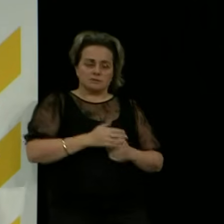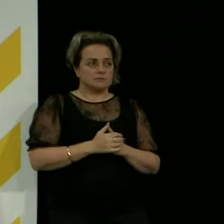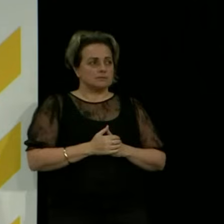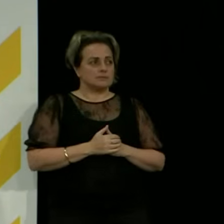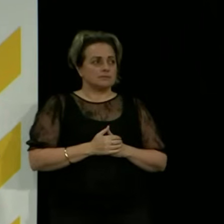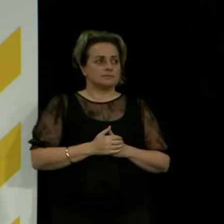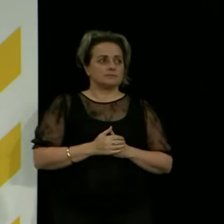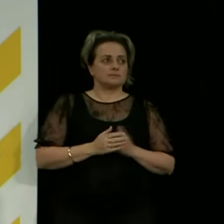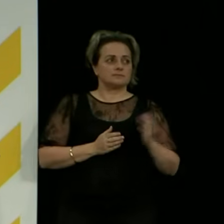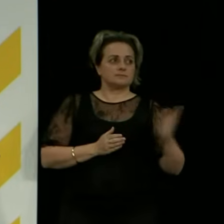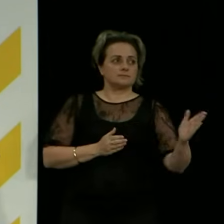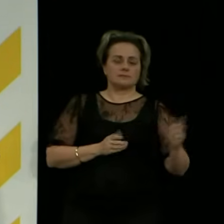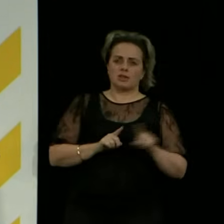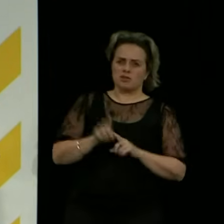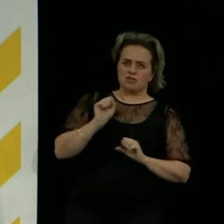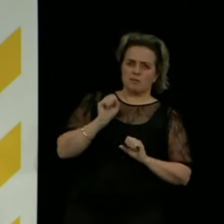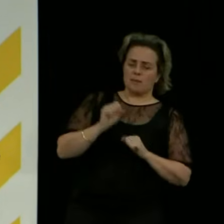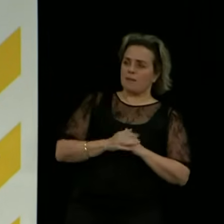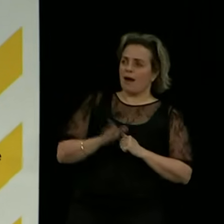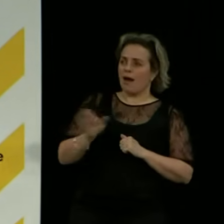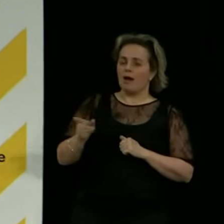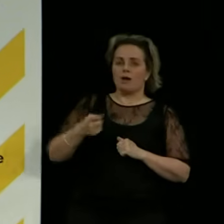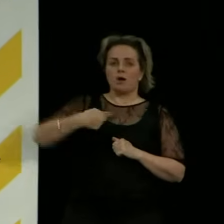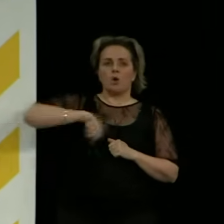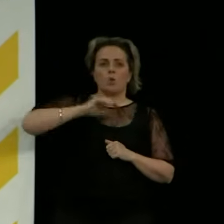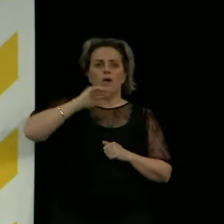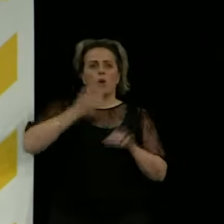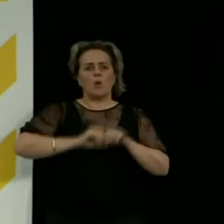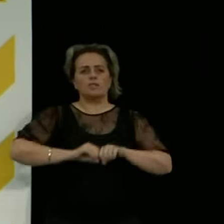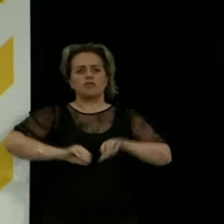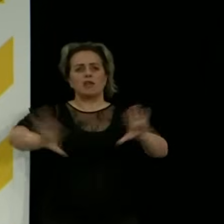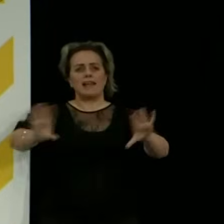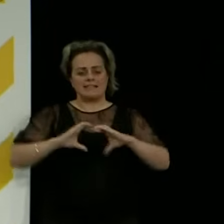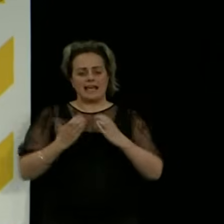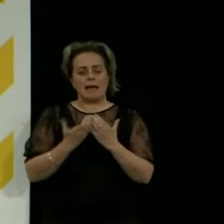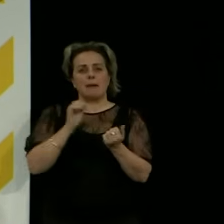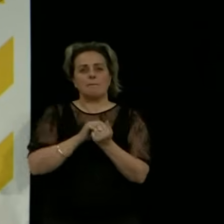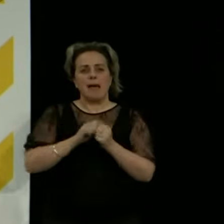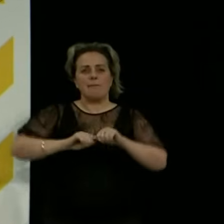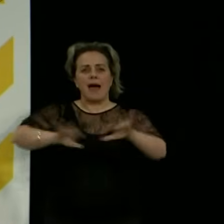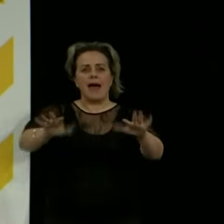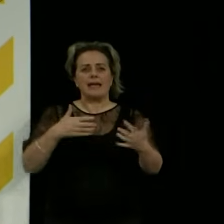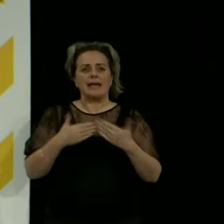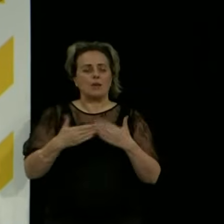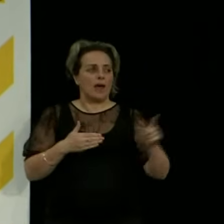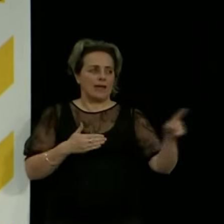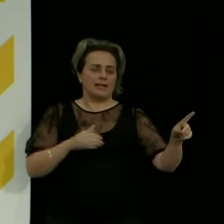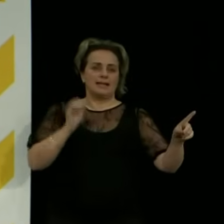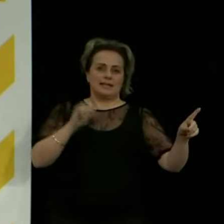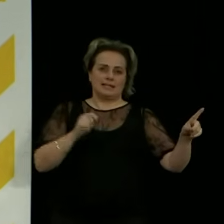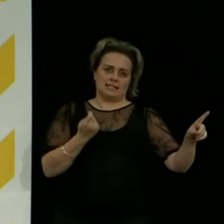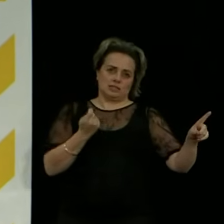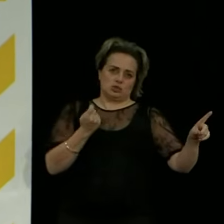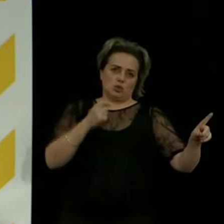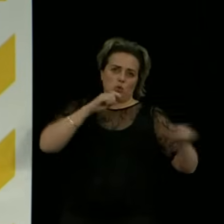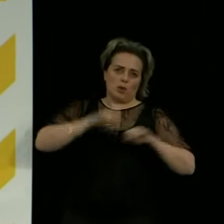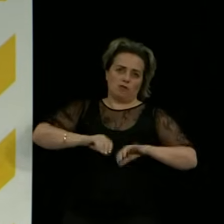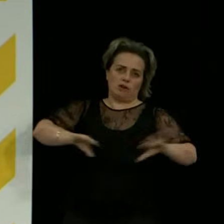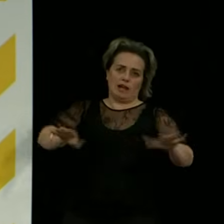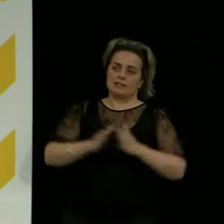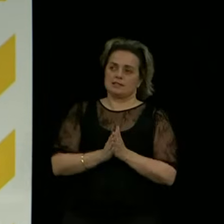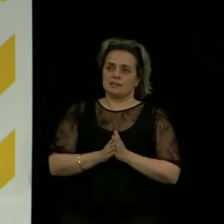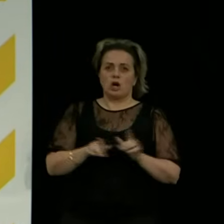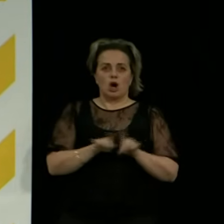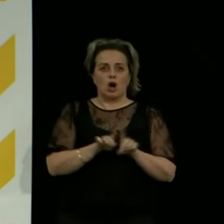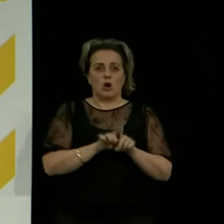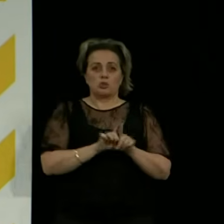I'm just trying to... well, we always release proactively the Cabinet papers. We always do. So we do that with the Cabinet papers due to be released. But also... Here's the public health